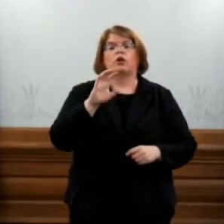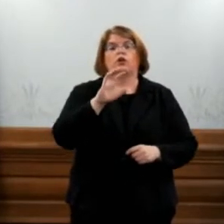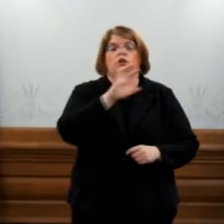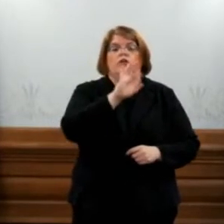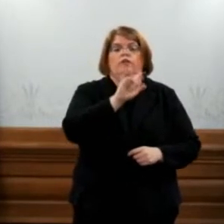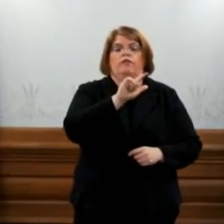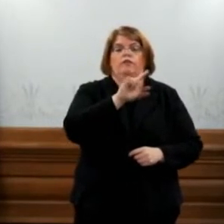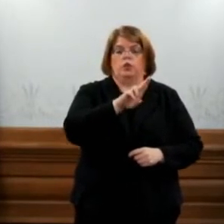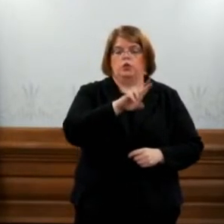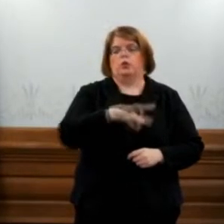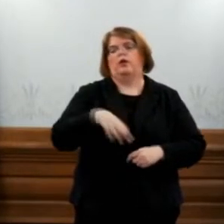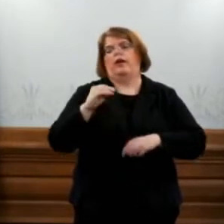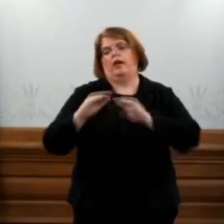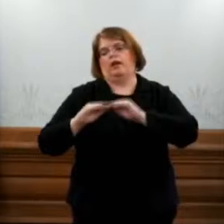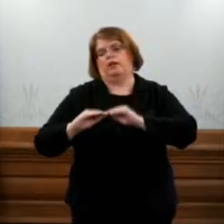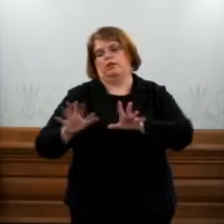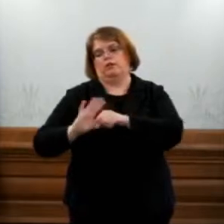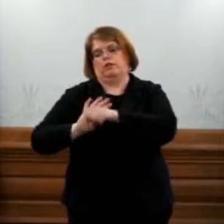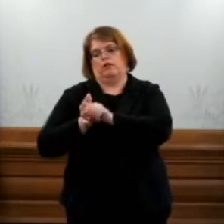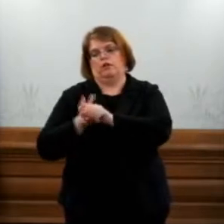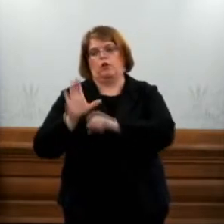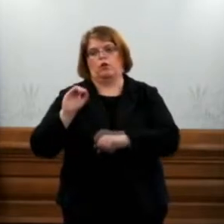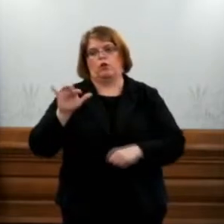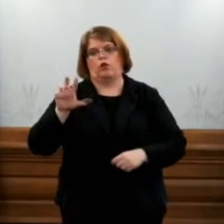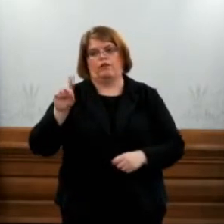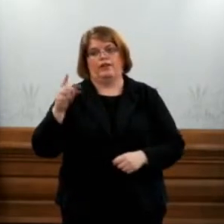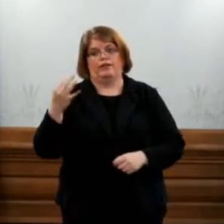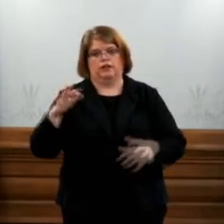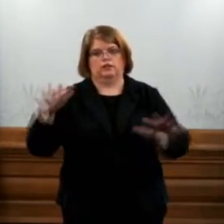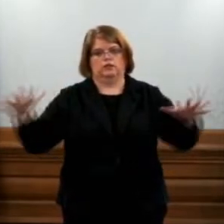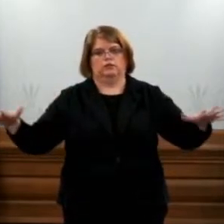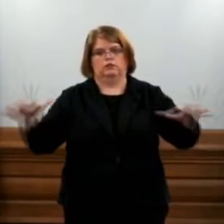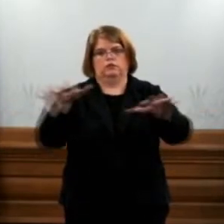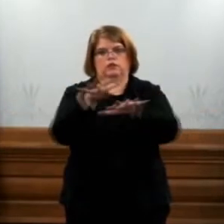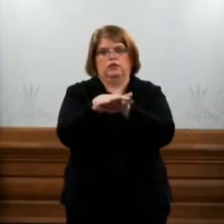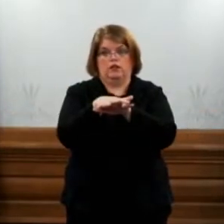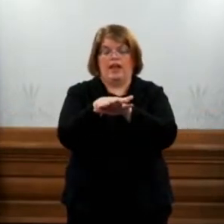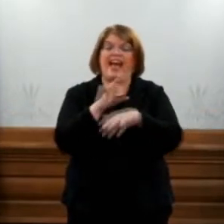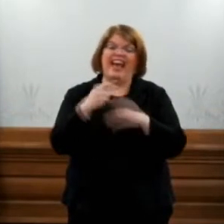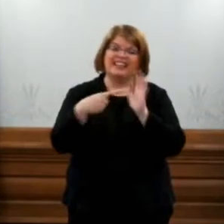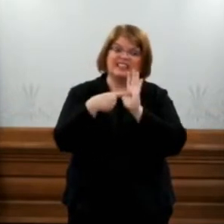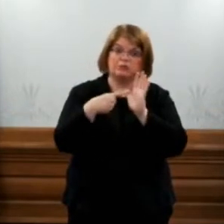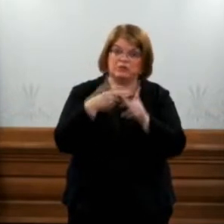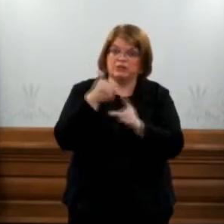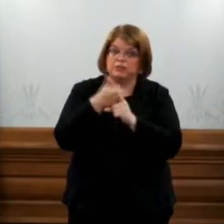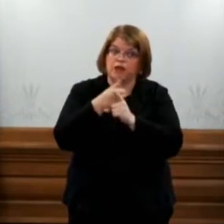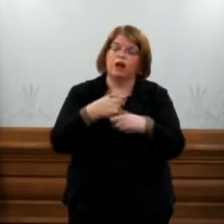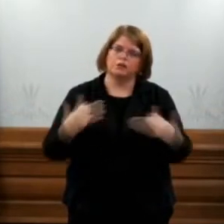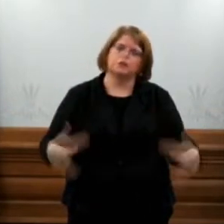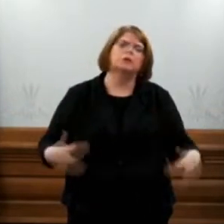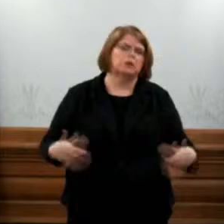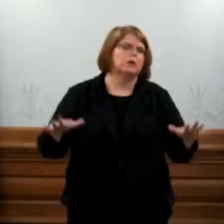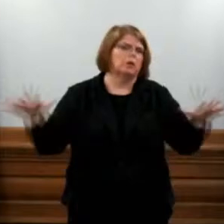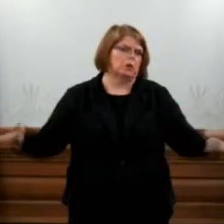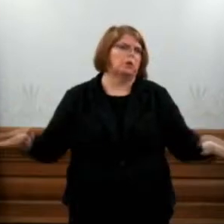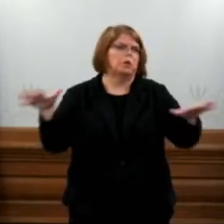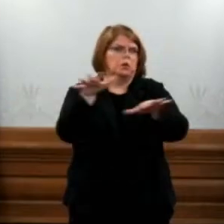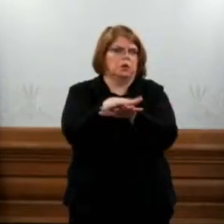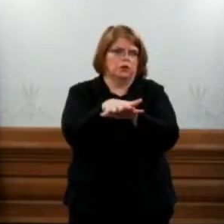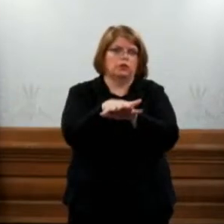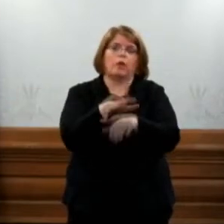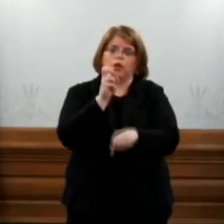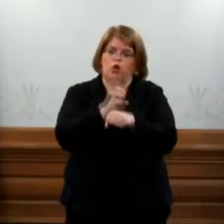COVID-19 is obviously here. Well, first off, there's a terrific overlap in the symptoms, and it would be awfully hard to look at, talk to, and